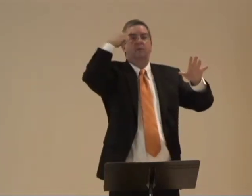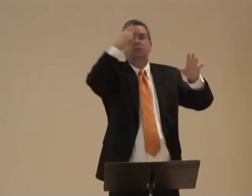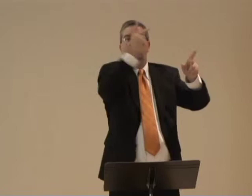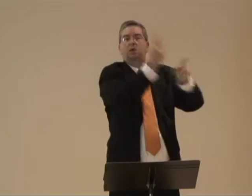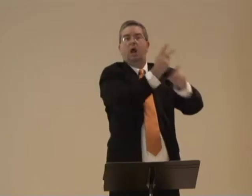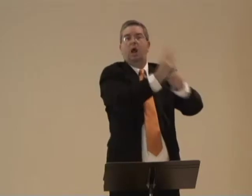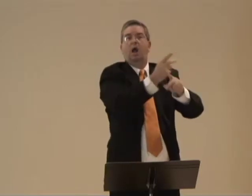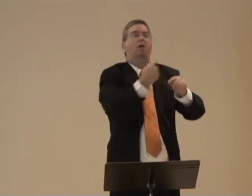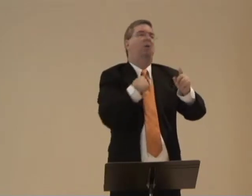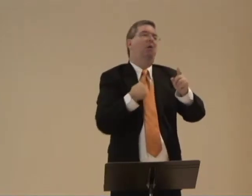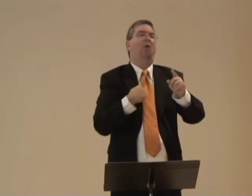well.